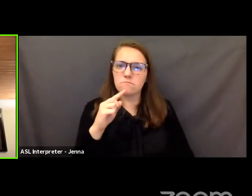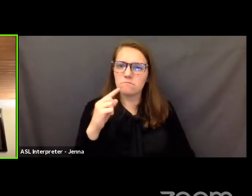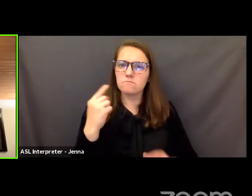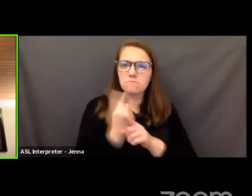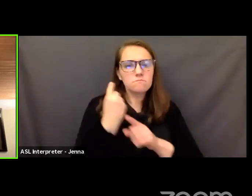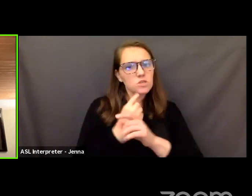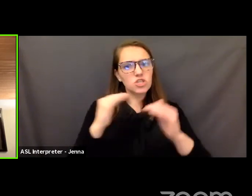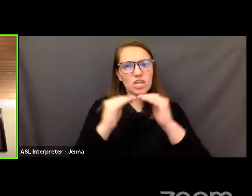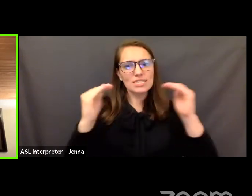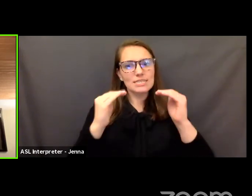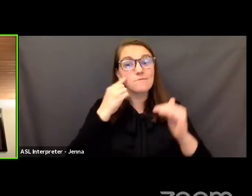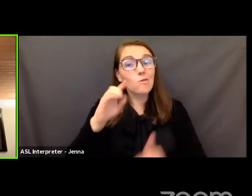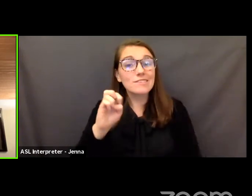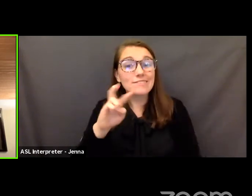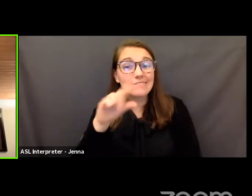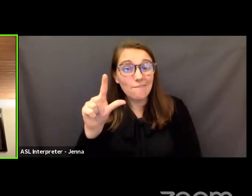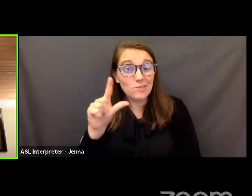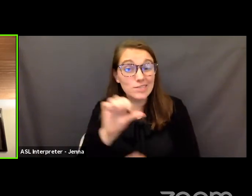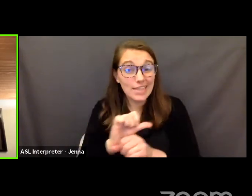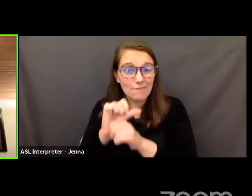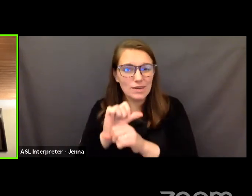slavery.